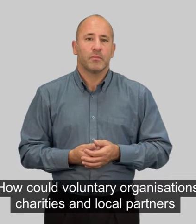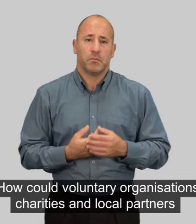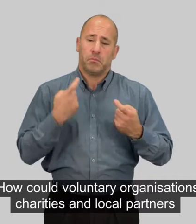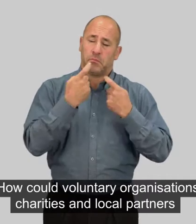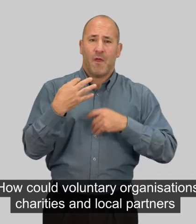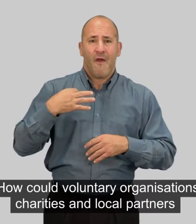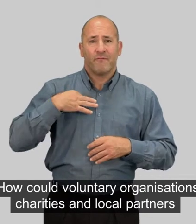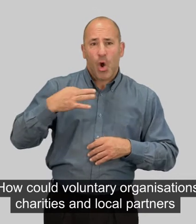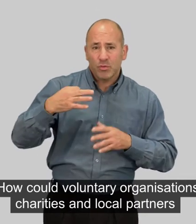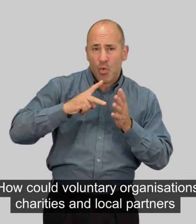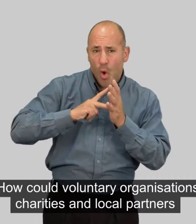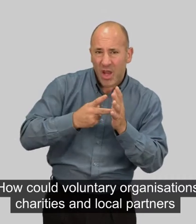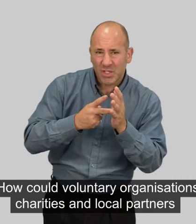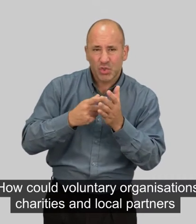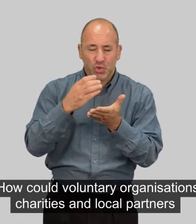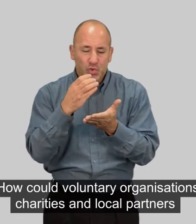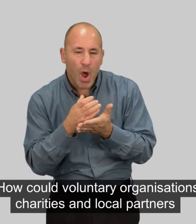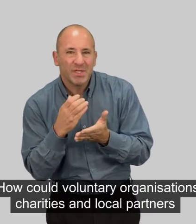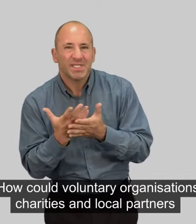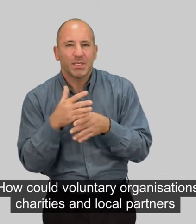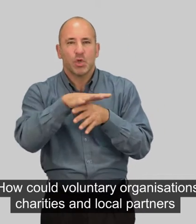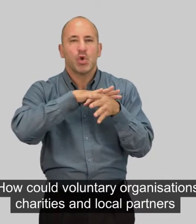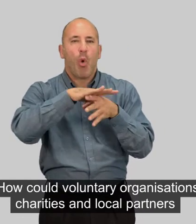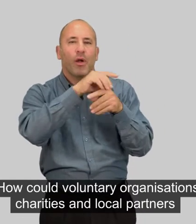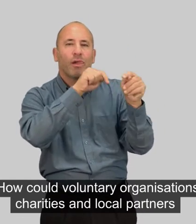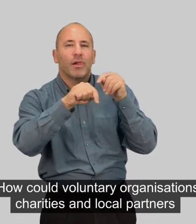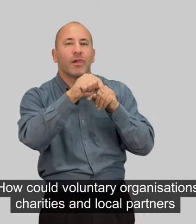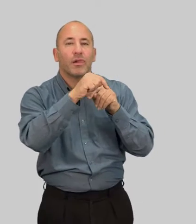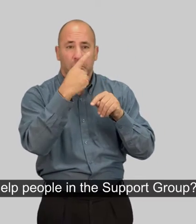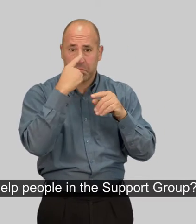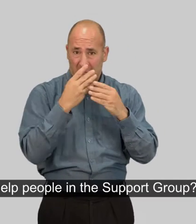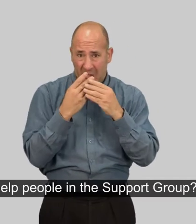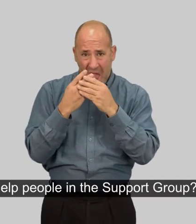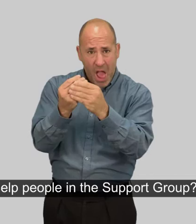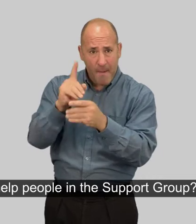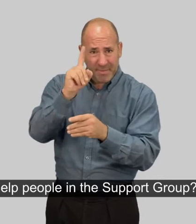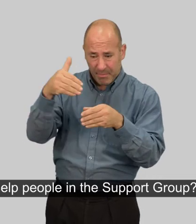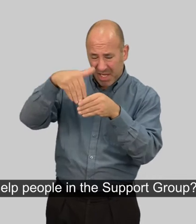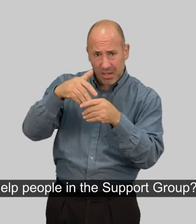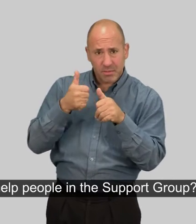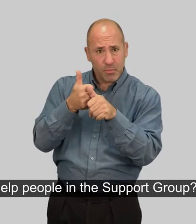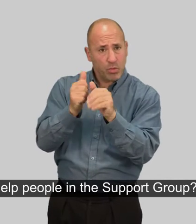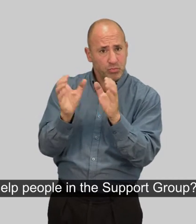How could voluntary organisations, charities and local partners help people in the support group?